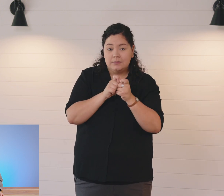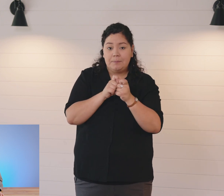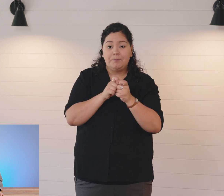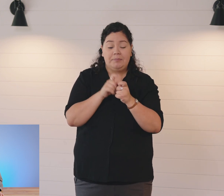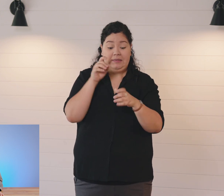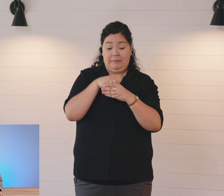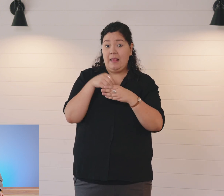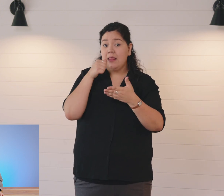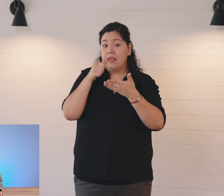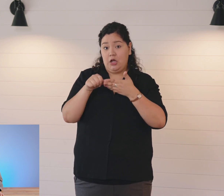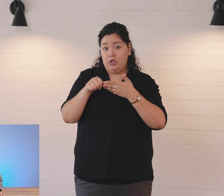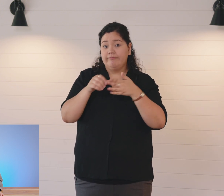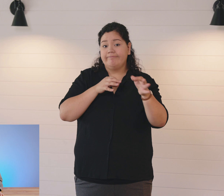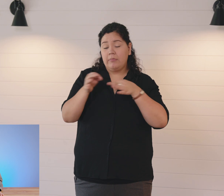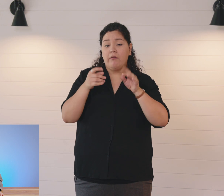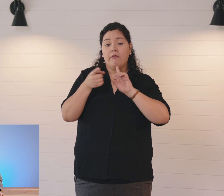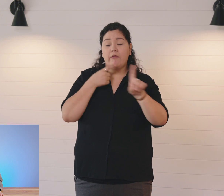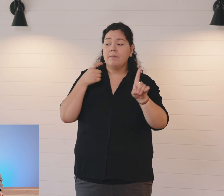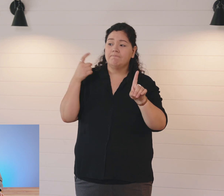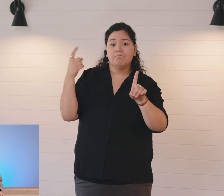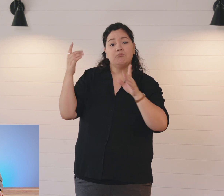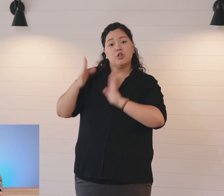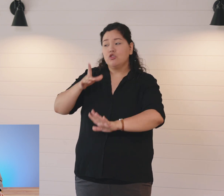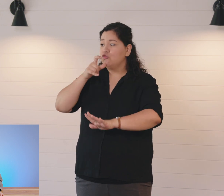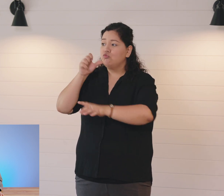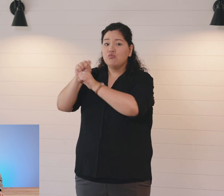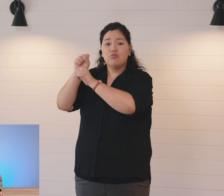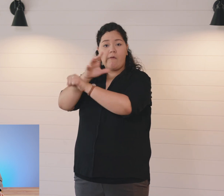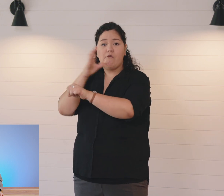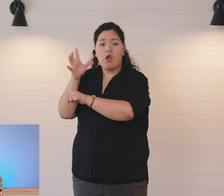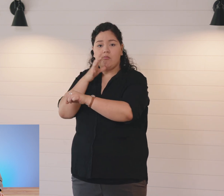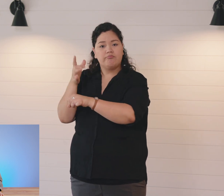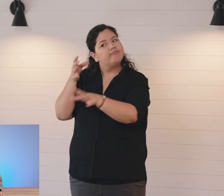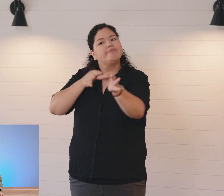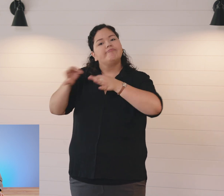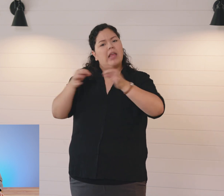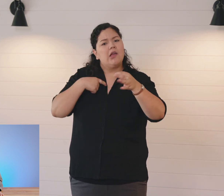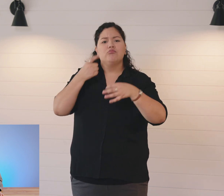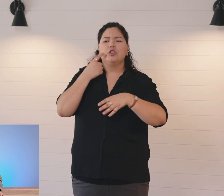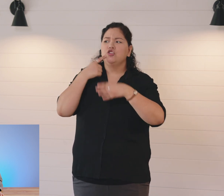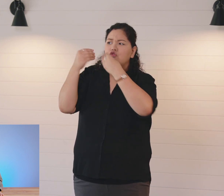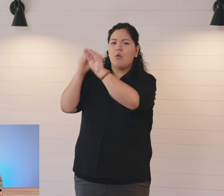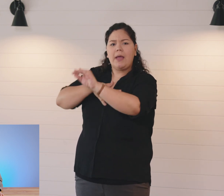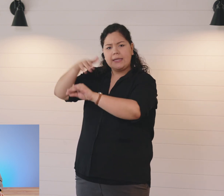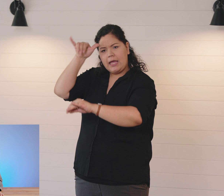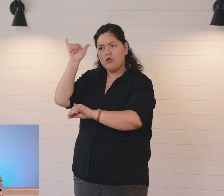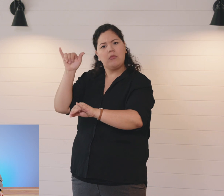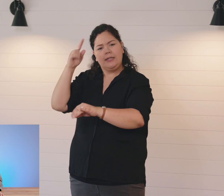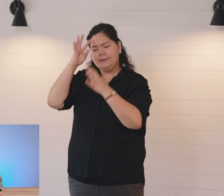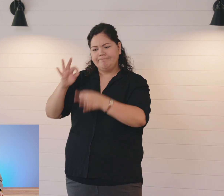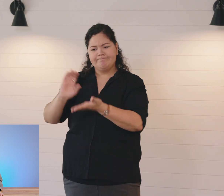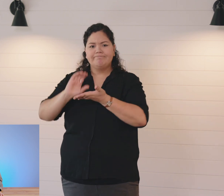letter that was written from a rancher who said, I had just sold my cattle, and this is a portion of the